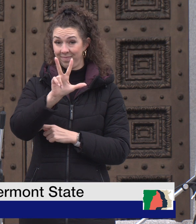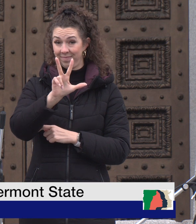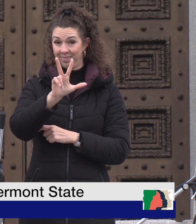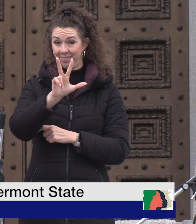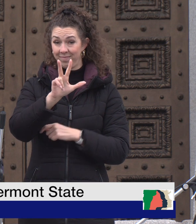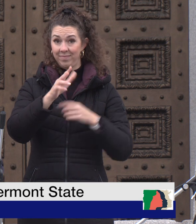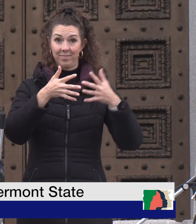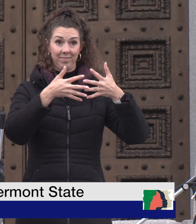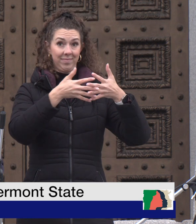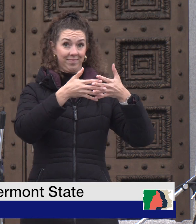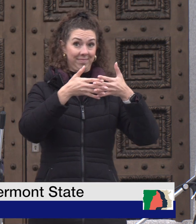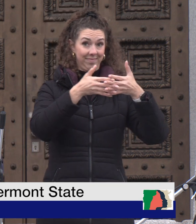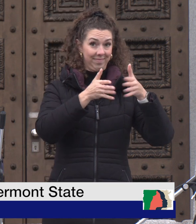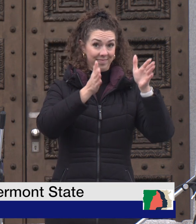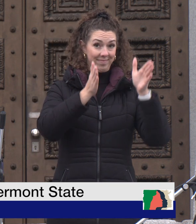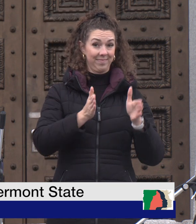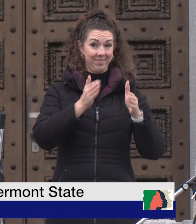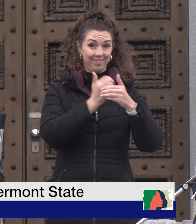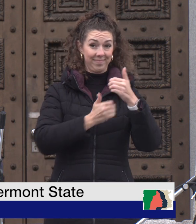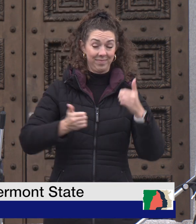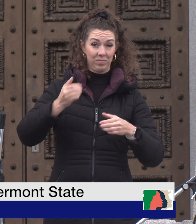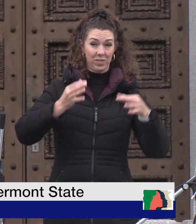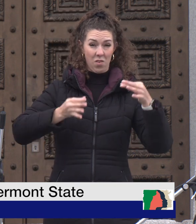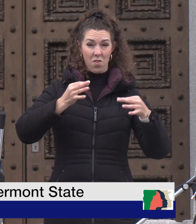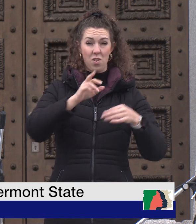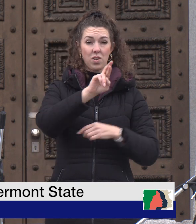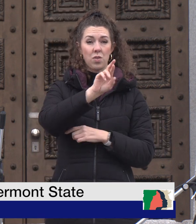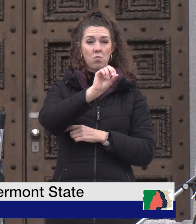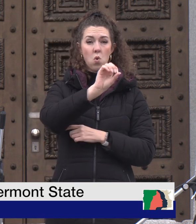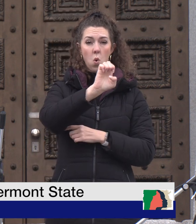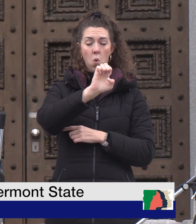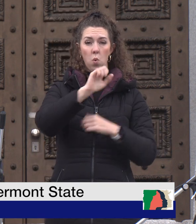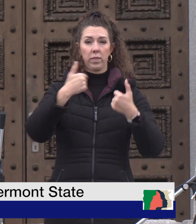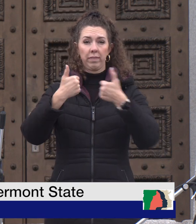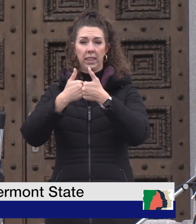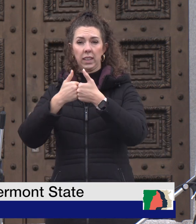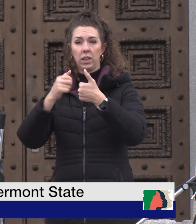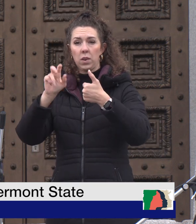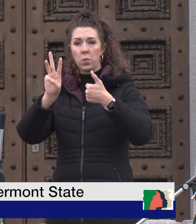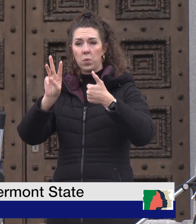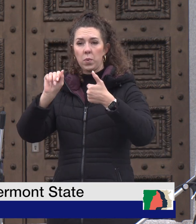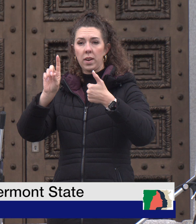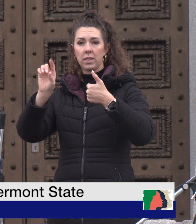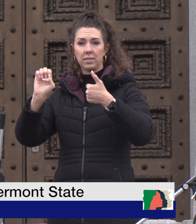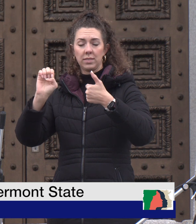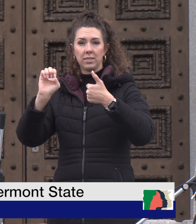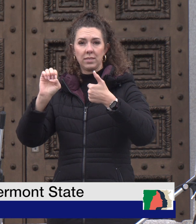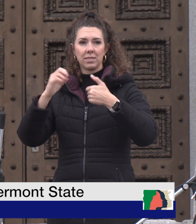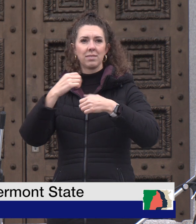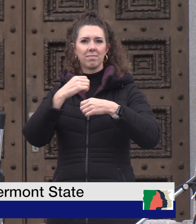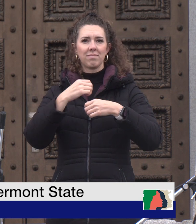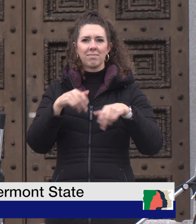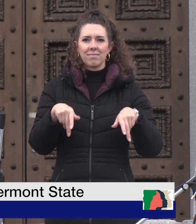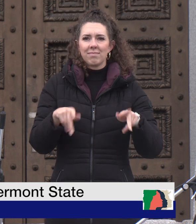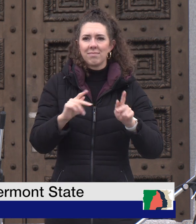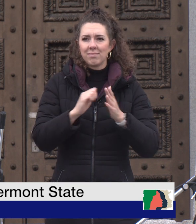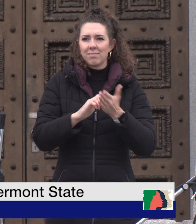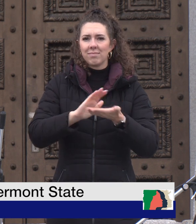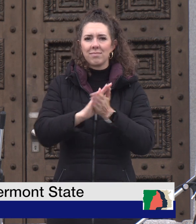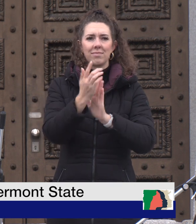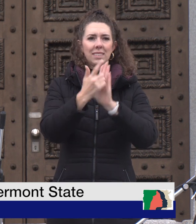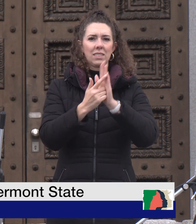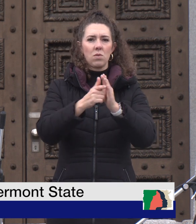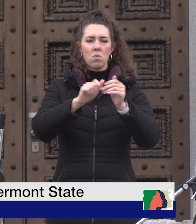the U.S. Supreme Court decision in Roe v. Wade made abortion legal across the United